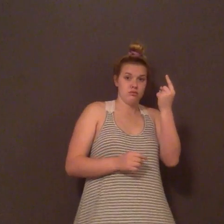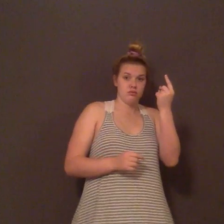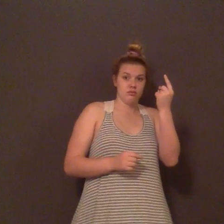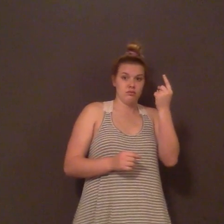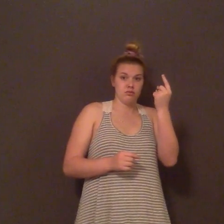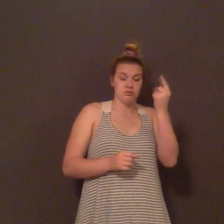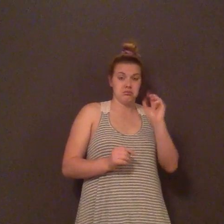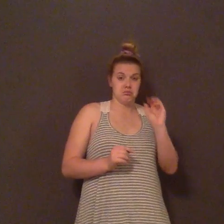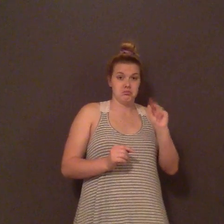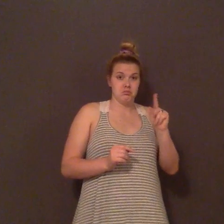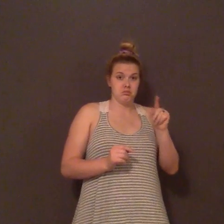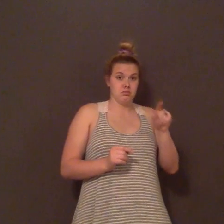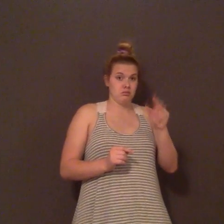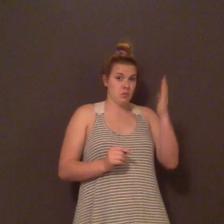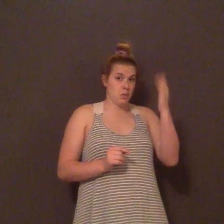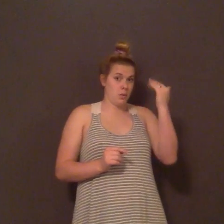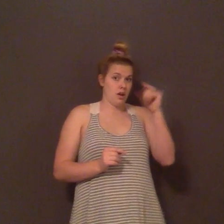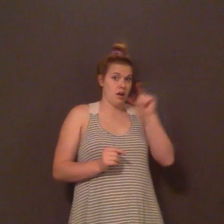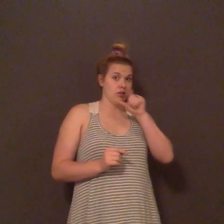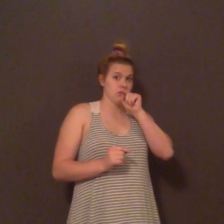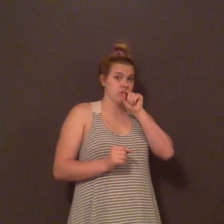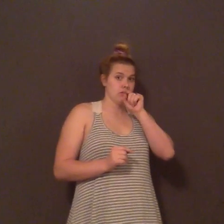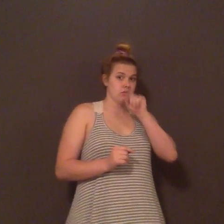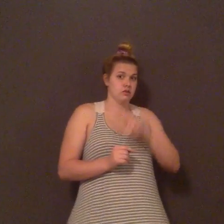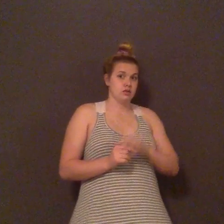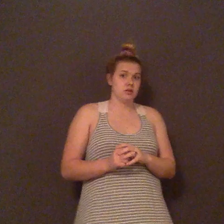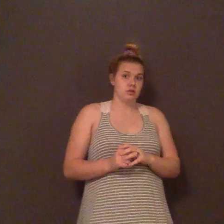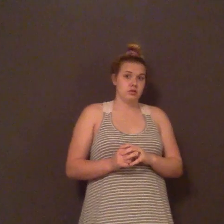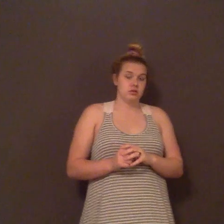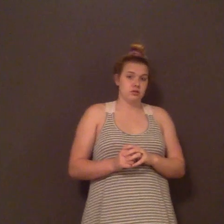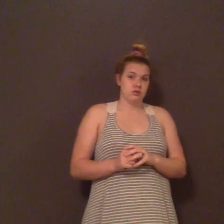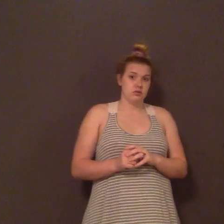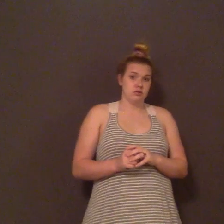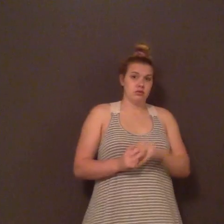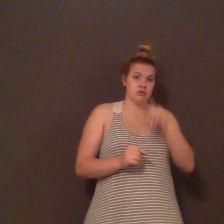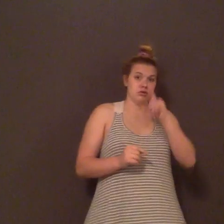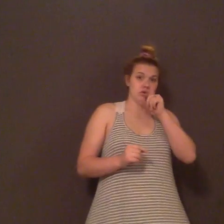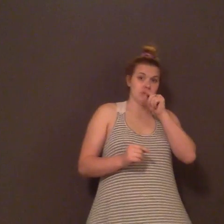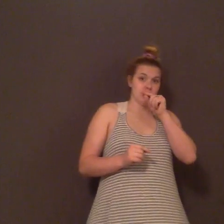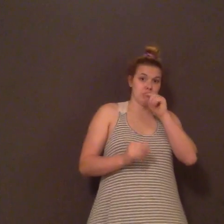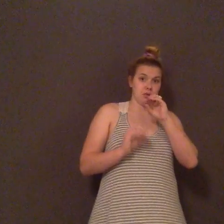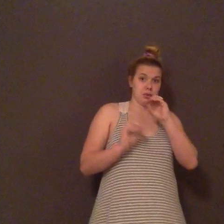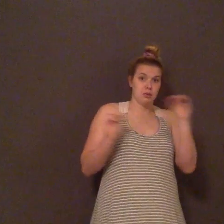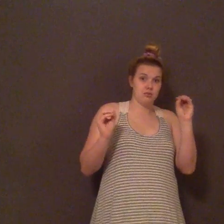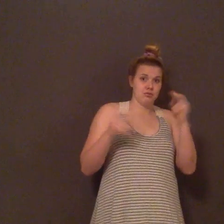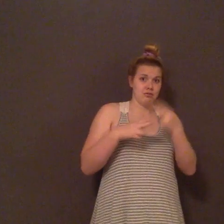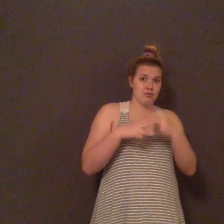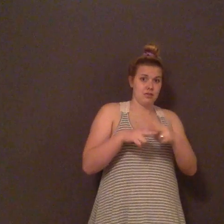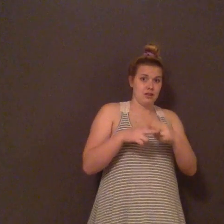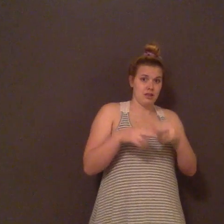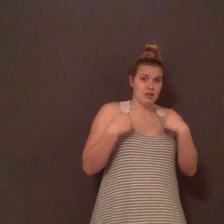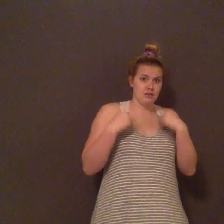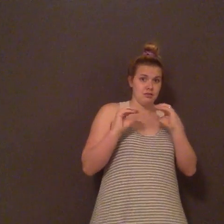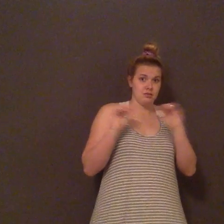All right, Miss Whitaker, why the chicken? Because without the chicken, there could be no egg. Good. Once again, if you're with Mr. Blair, you think the egg